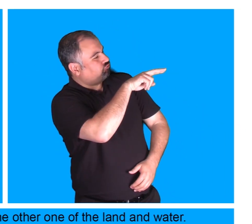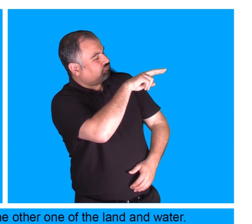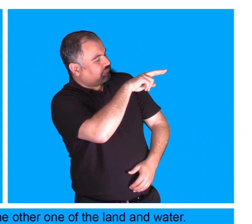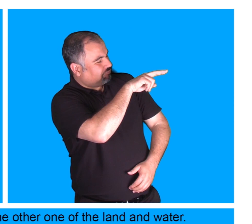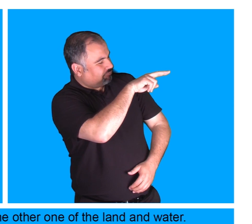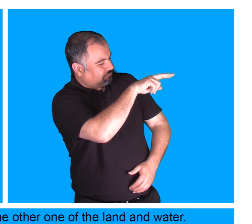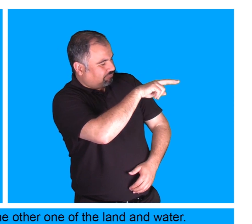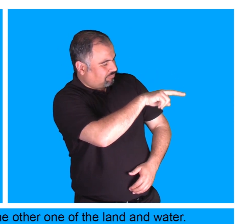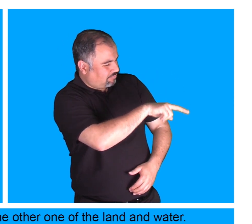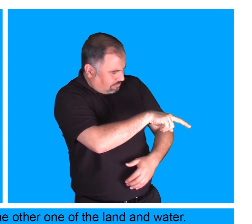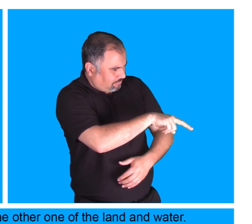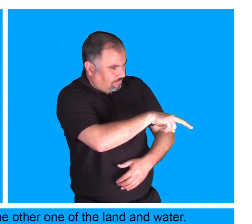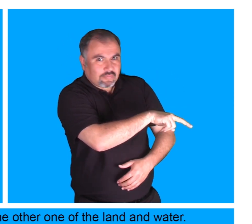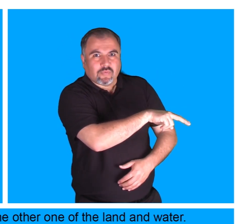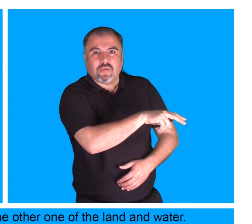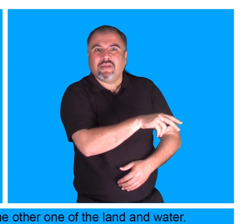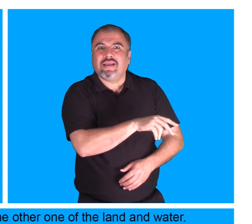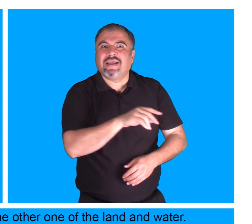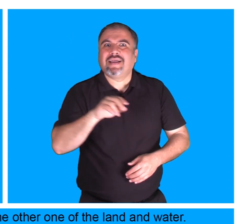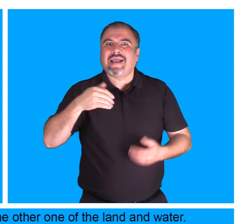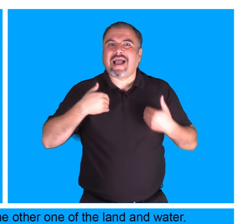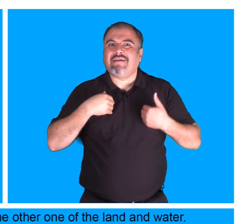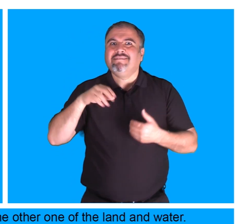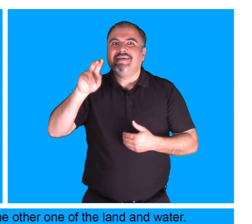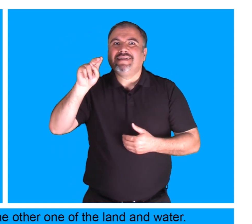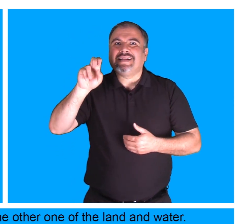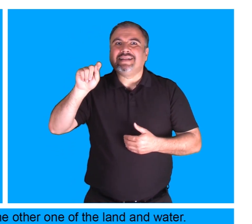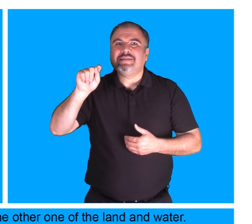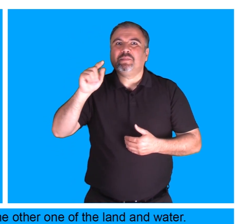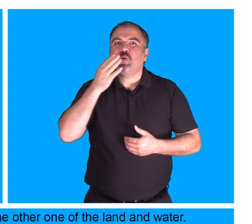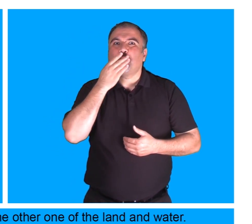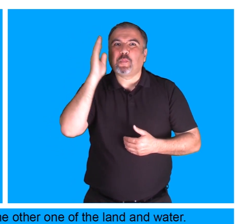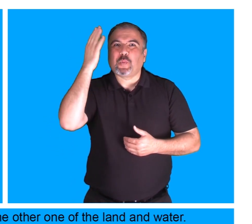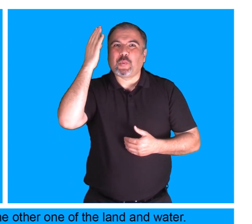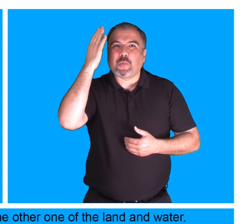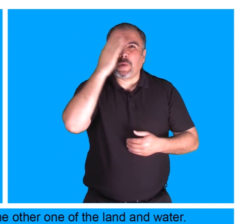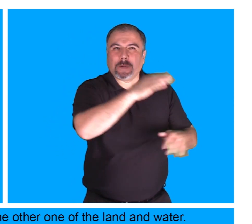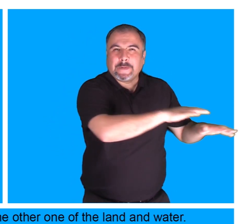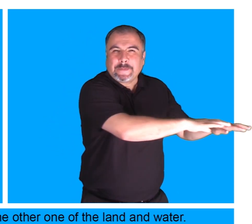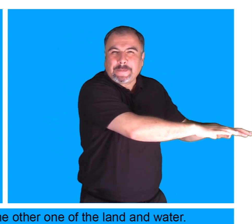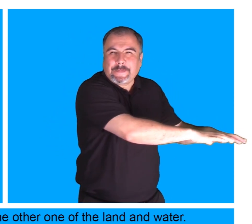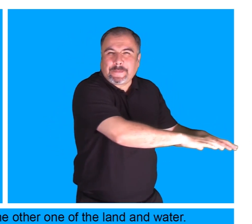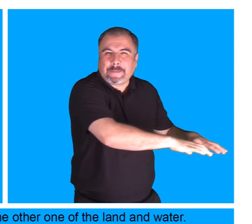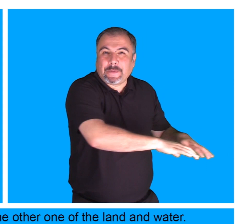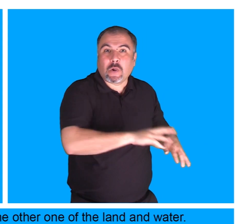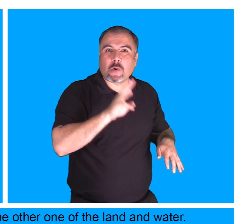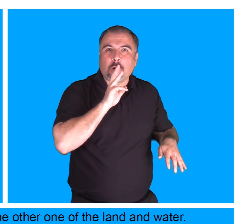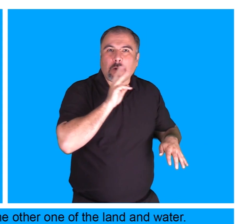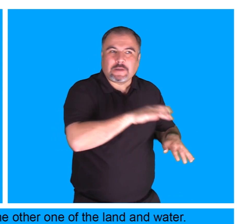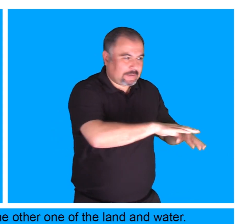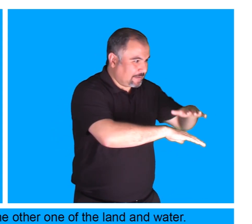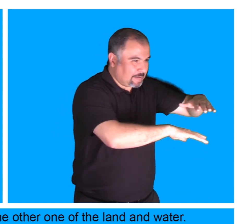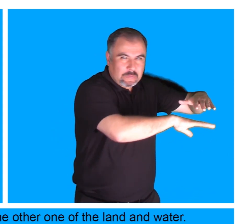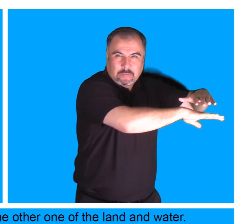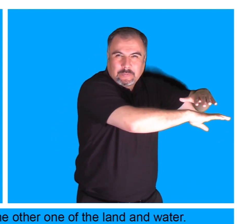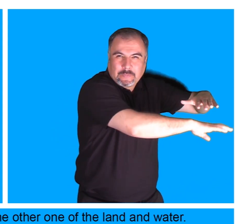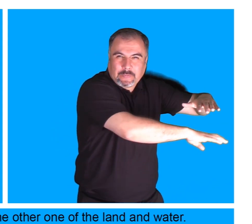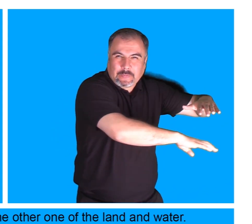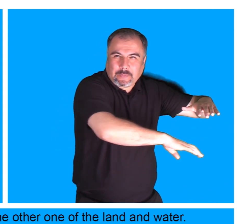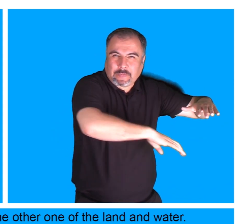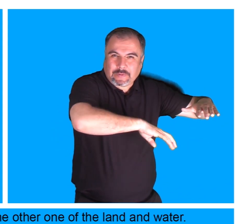If you look closely, you can see the blue fishing net floating on the water.